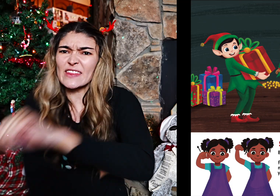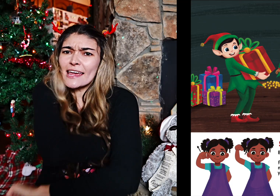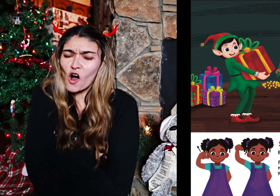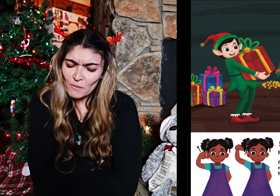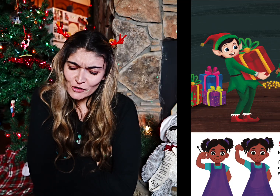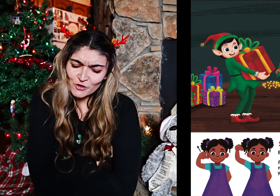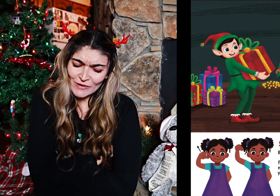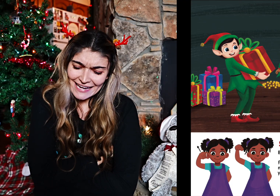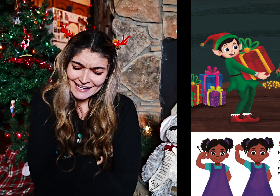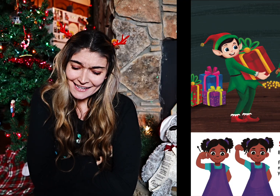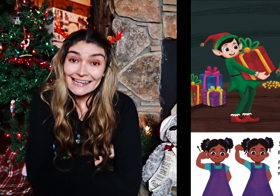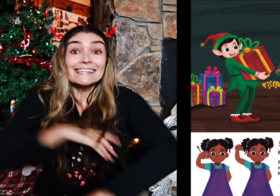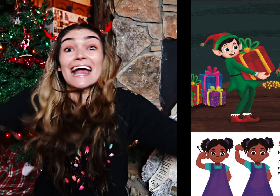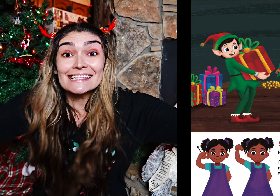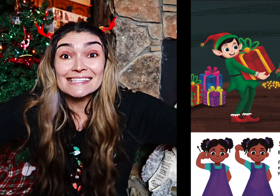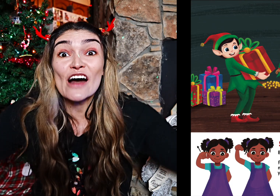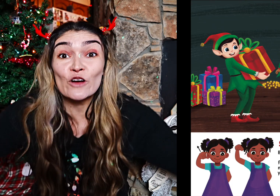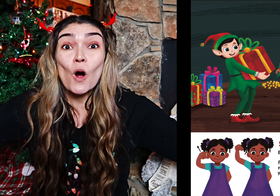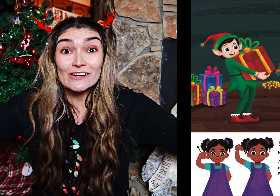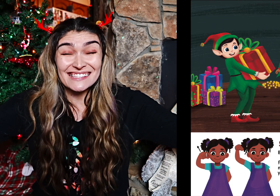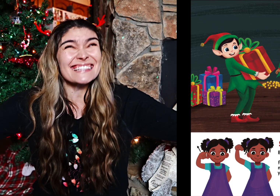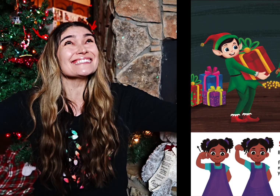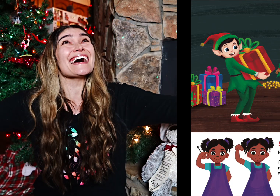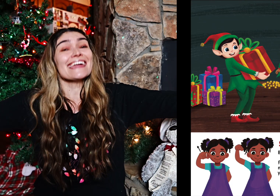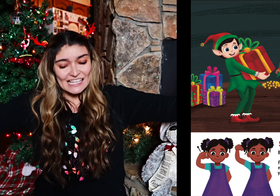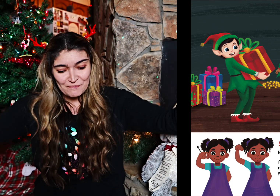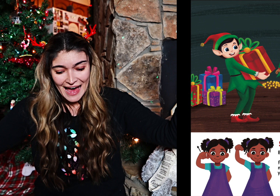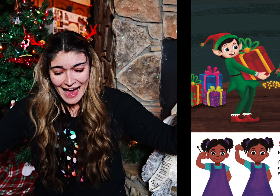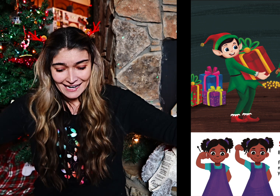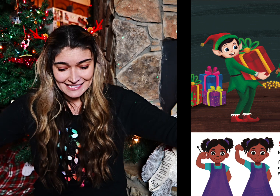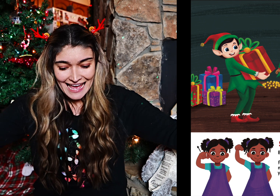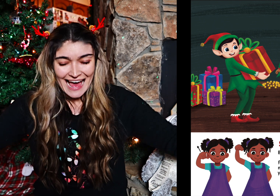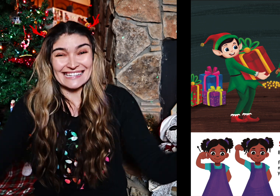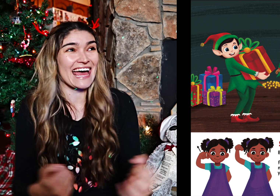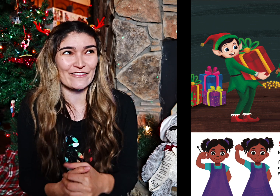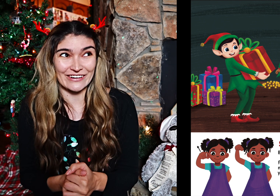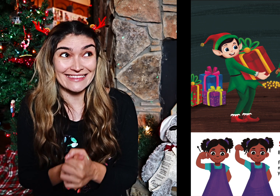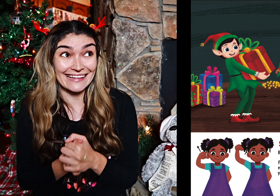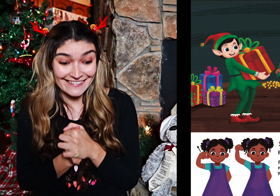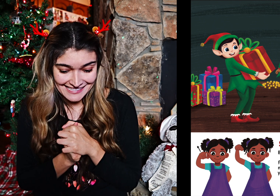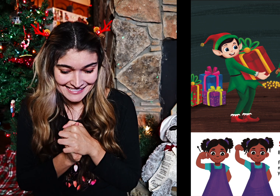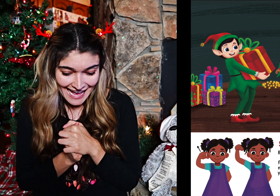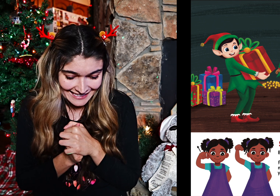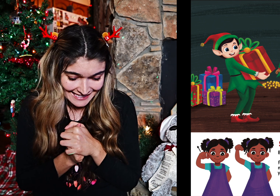they almost ready? Yes, of course, the sleigh is packed and everything looks steady.